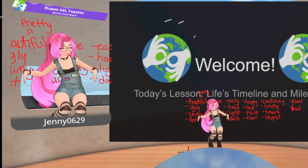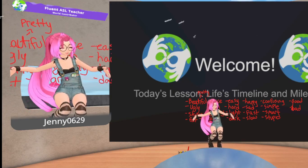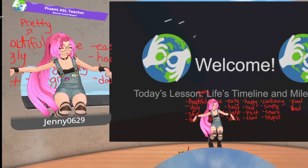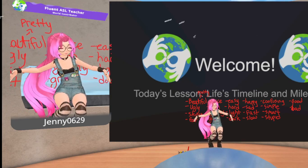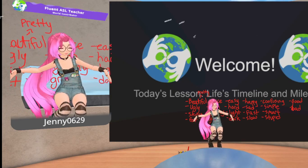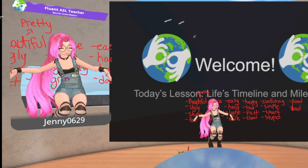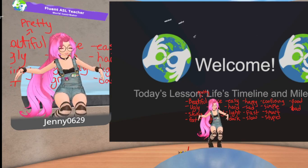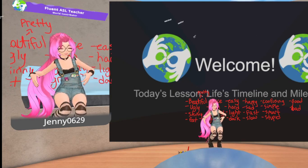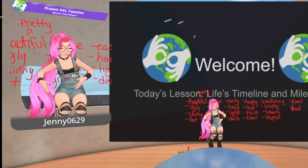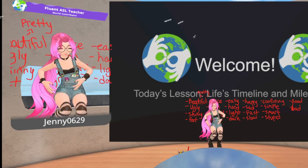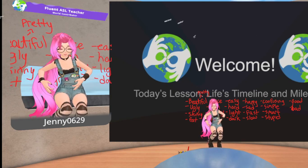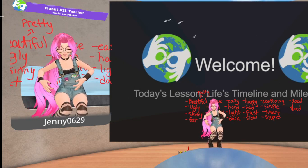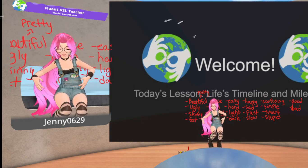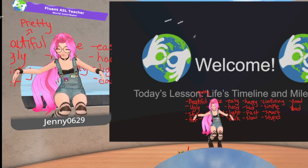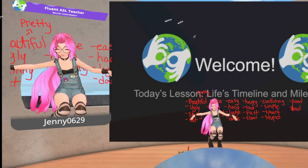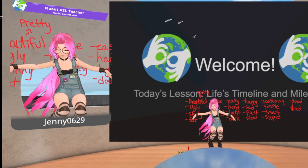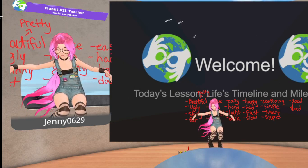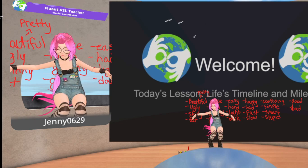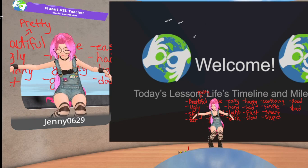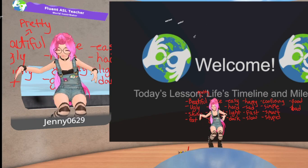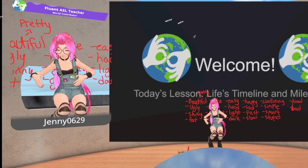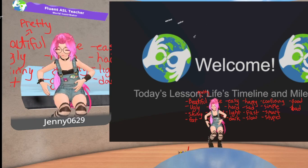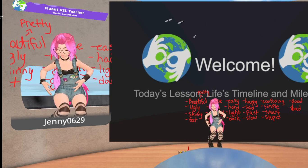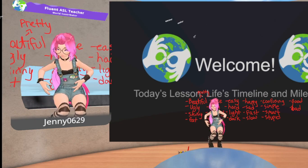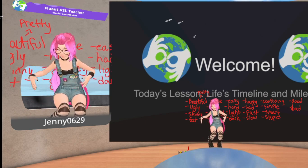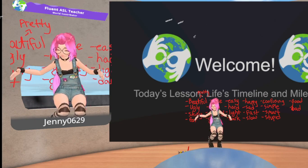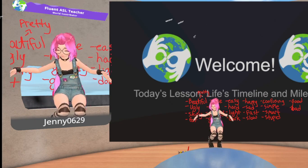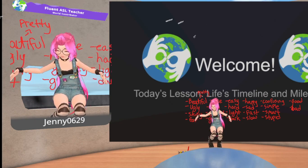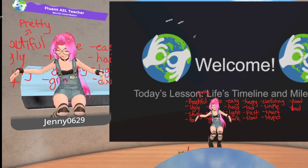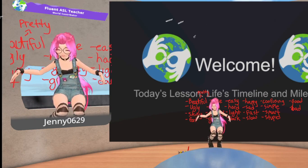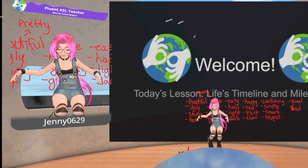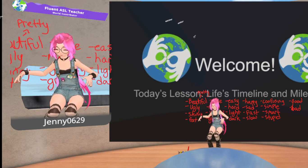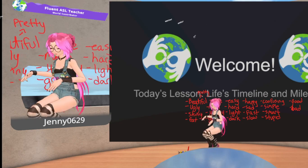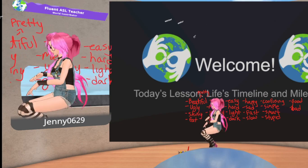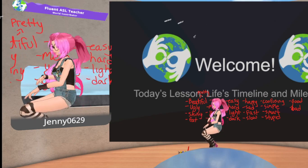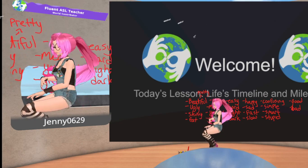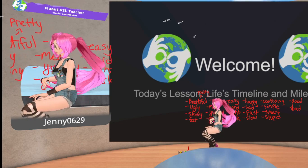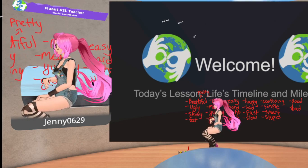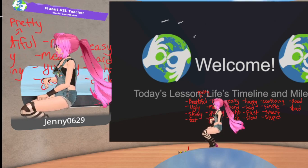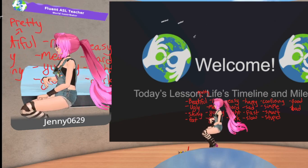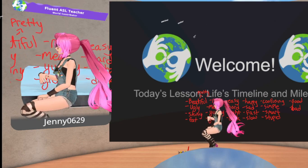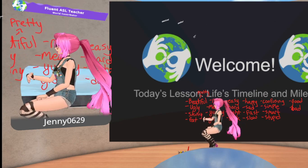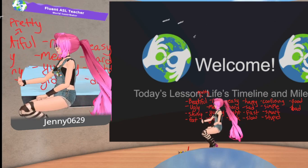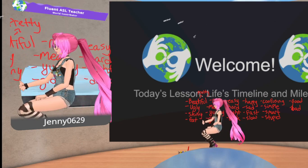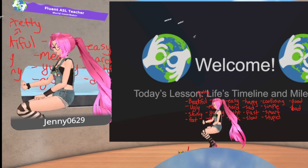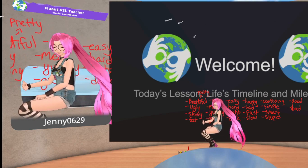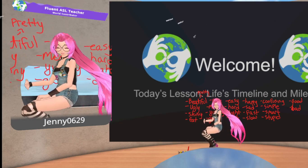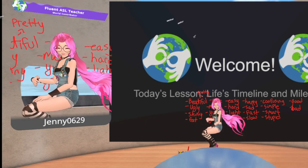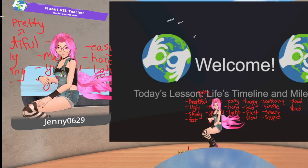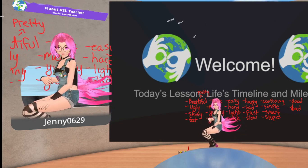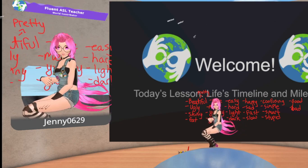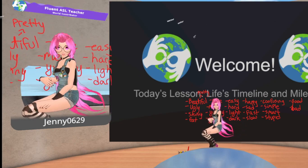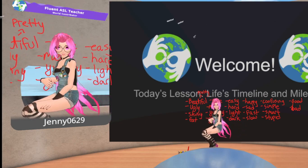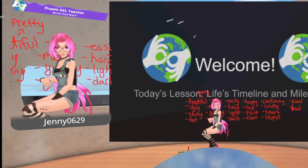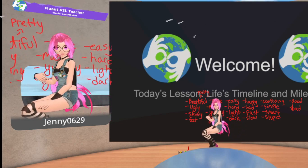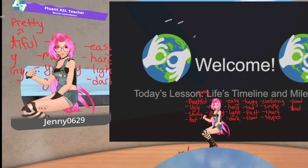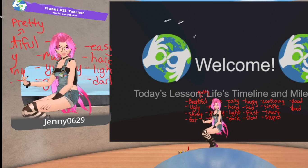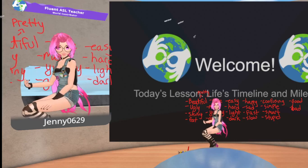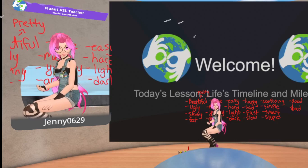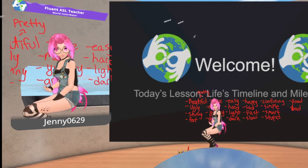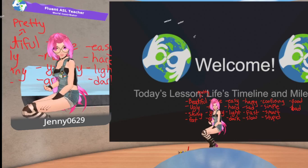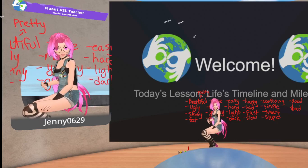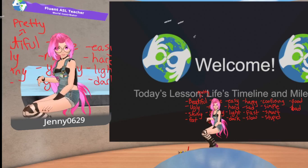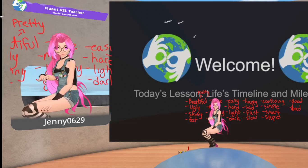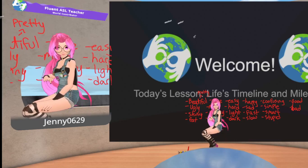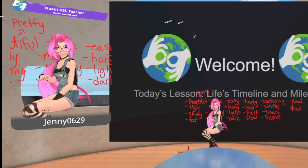big tummy. The sides of you are very big. Fat. But make sure we're not going out. What does this mean if